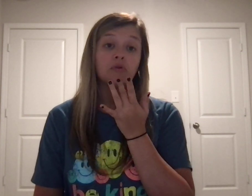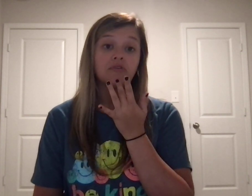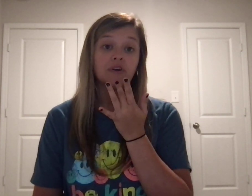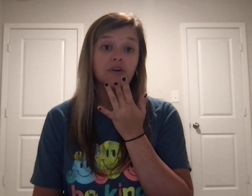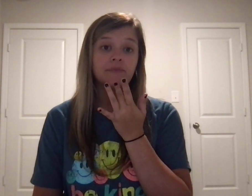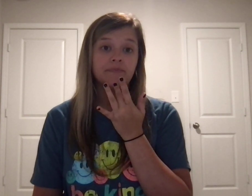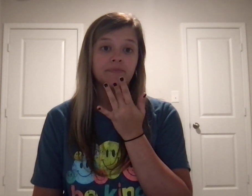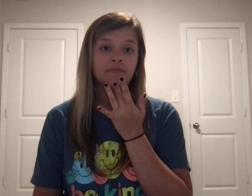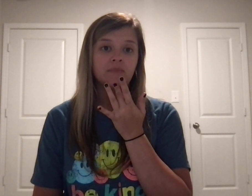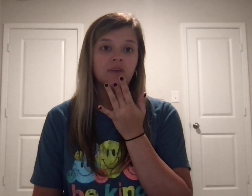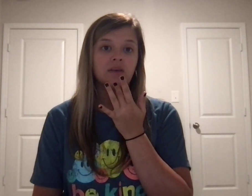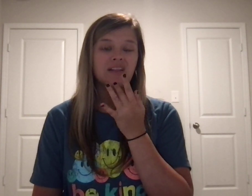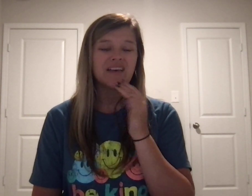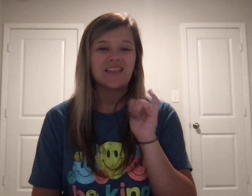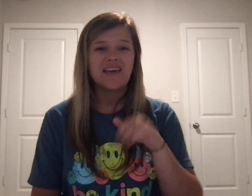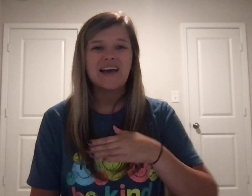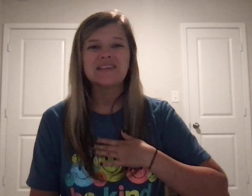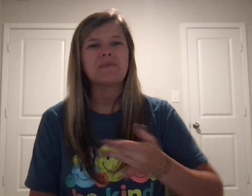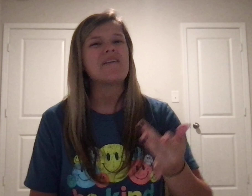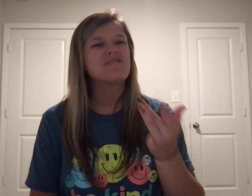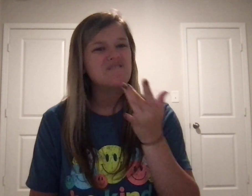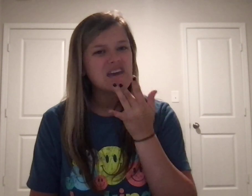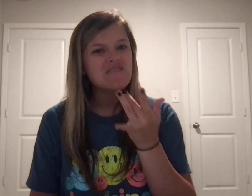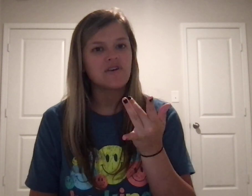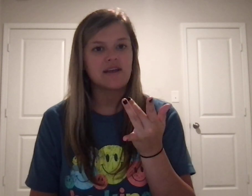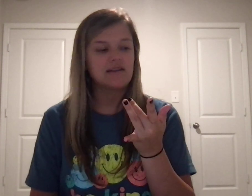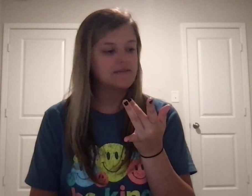prefer. Like, that is my favorite.